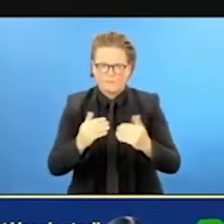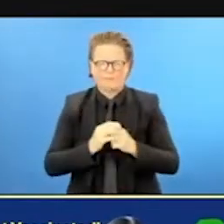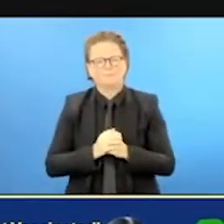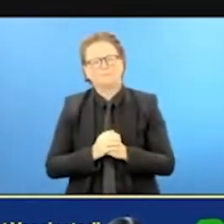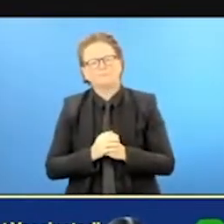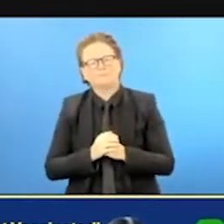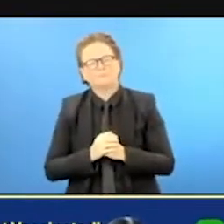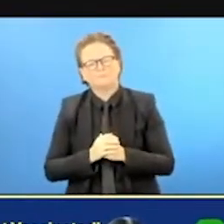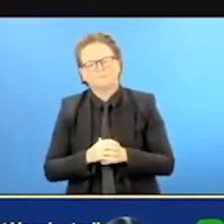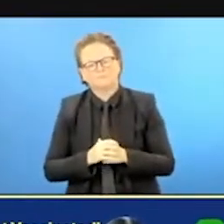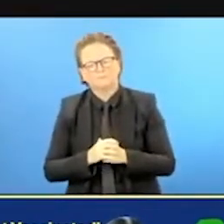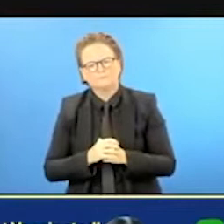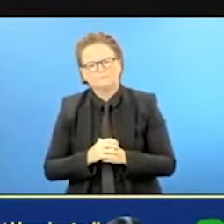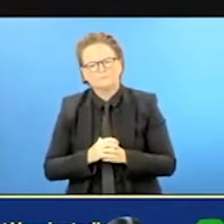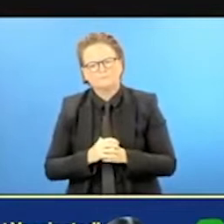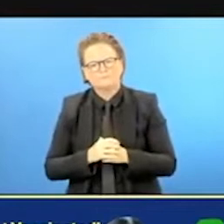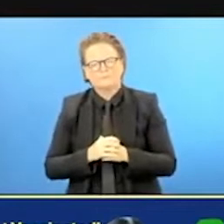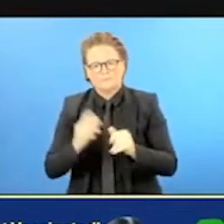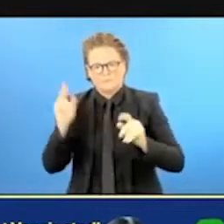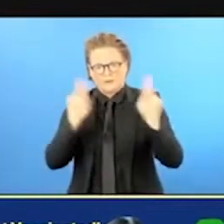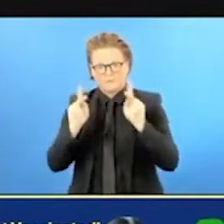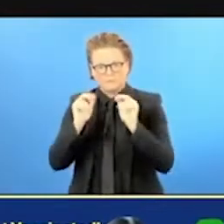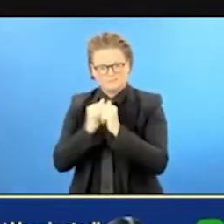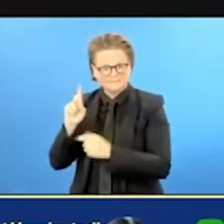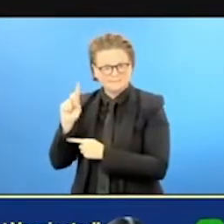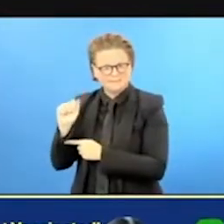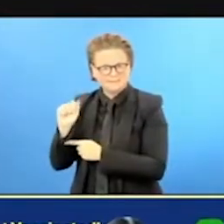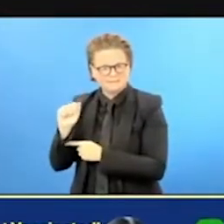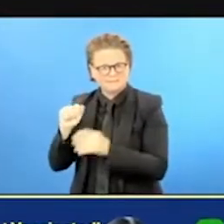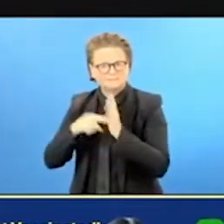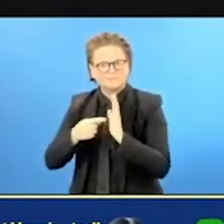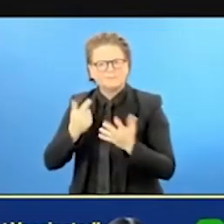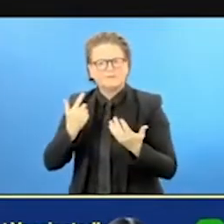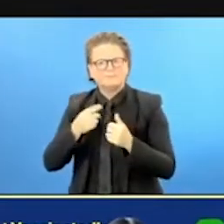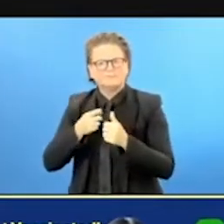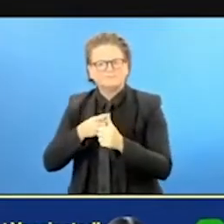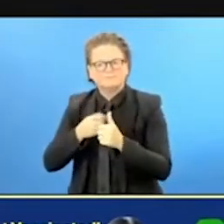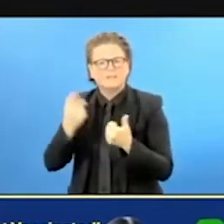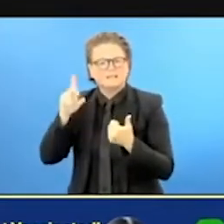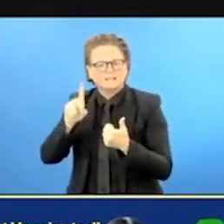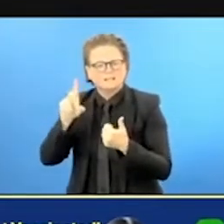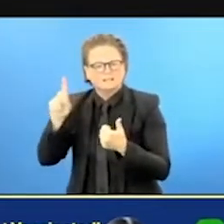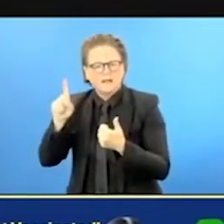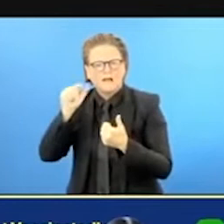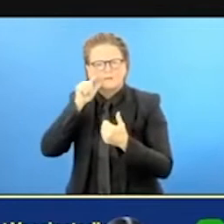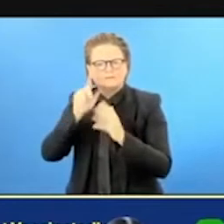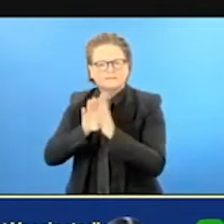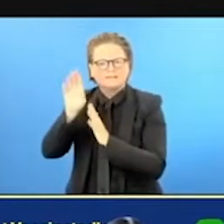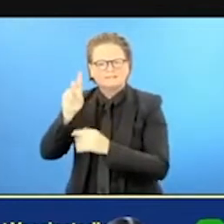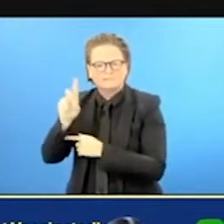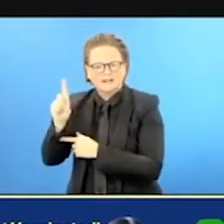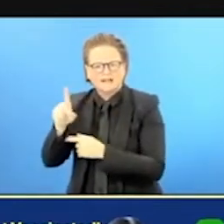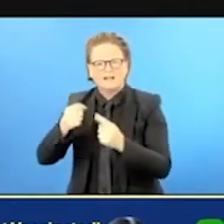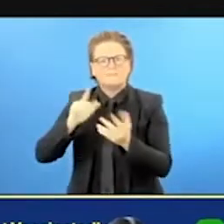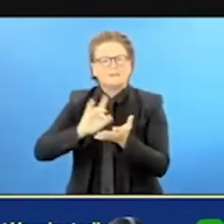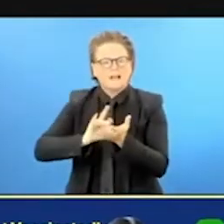had disabilities, including those with developmental, medical, physical,